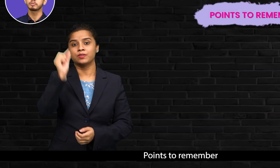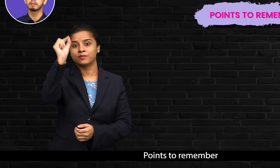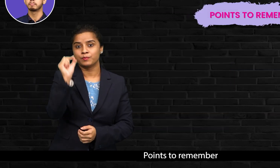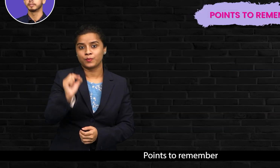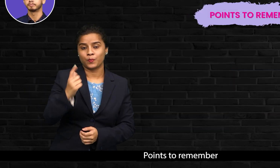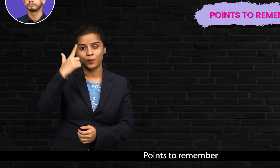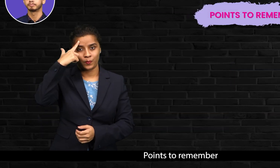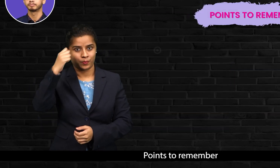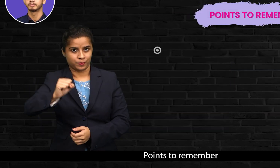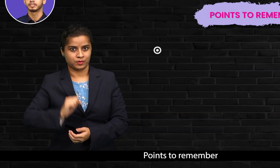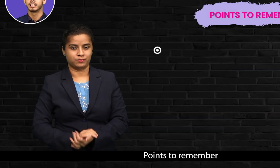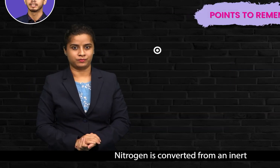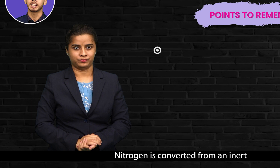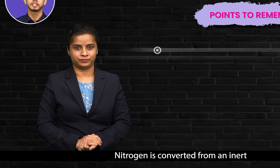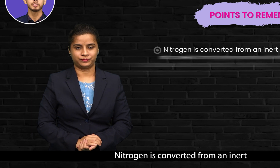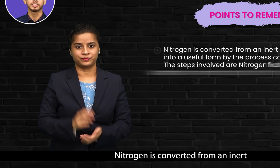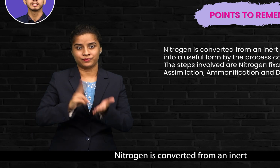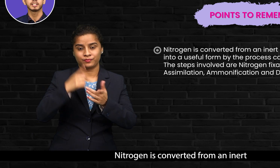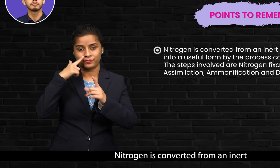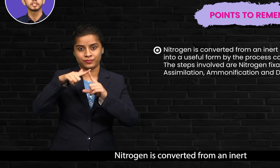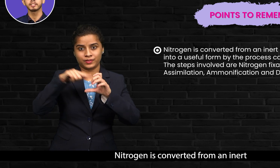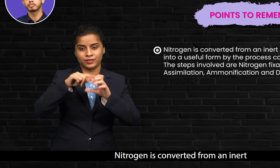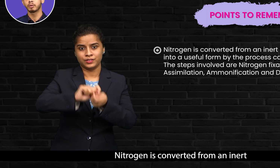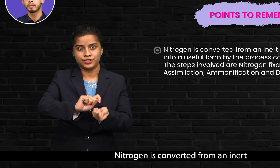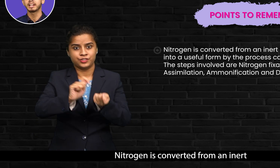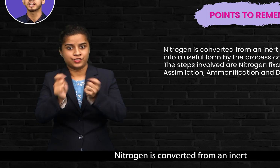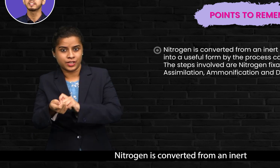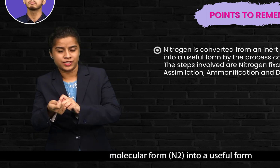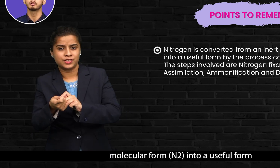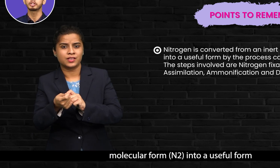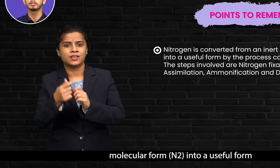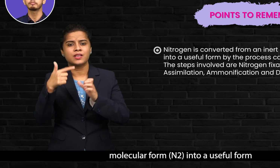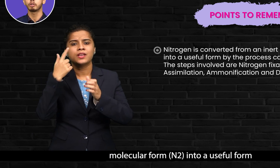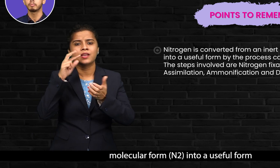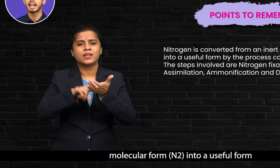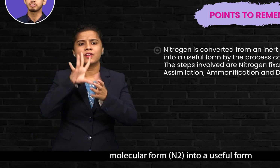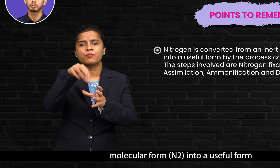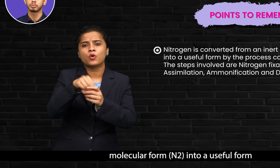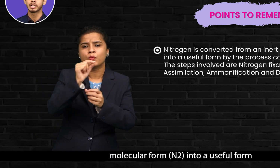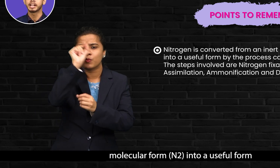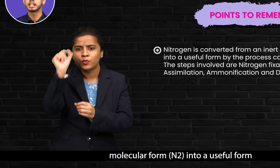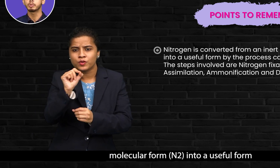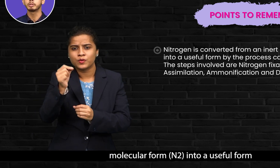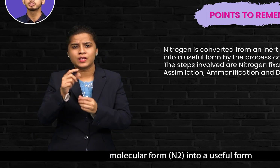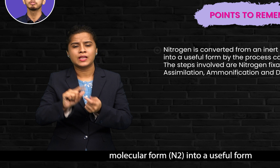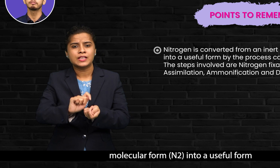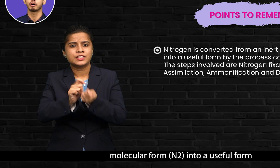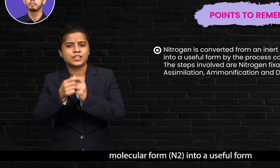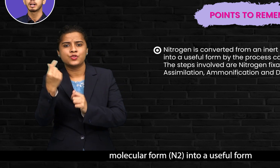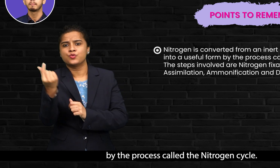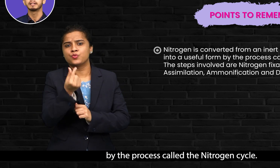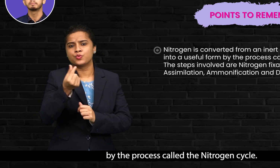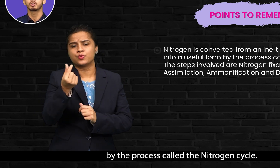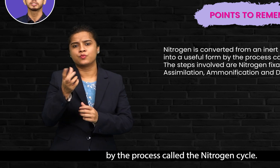Points to remember. Nitrogen is converted from an inert molecular form N2 into a useful